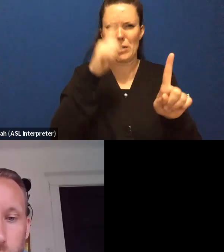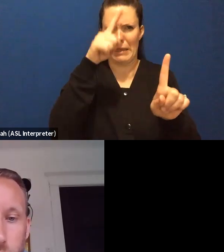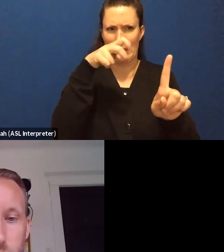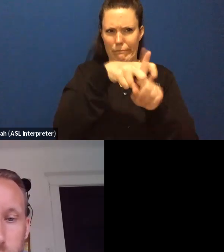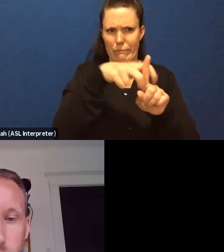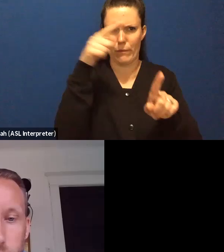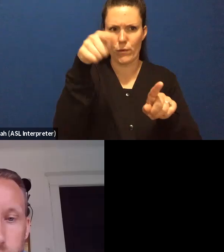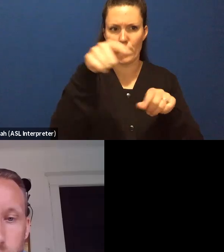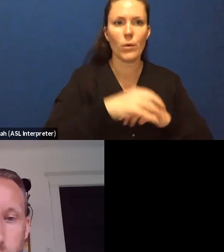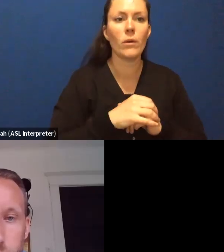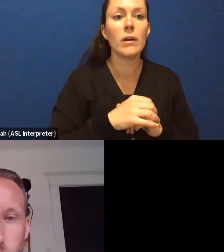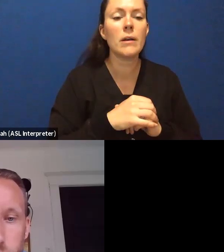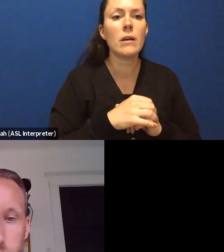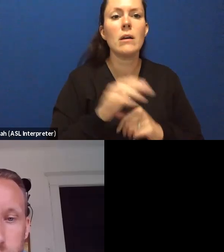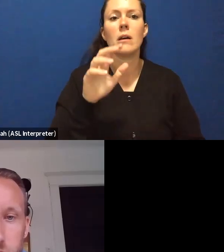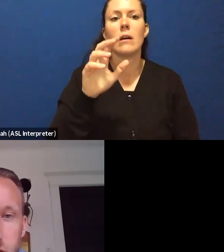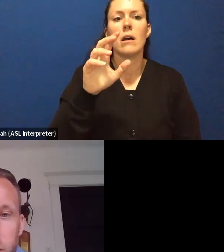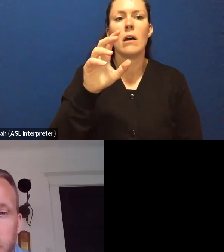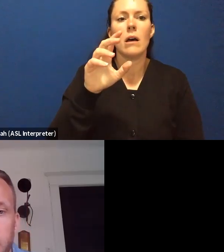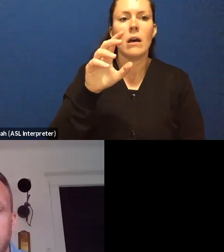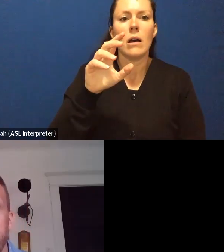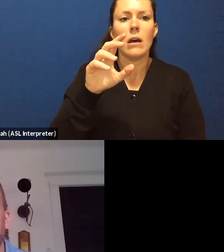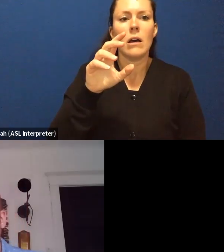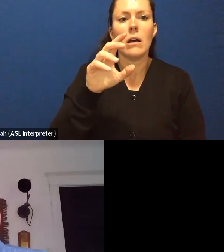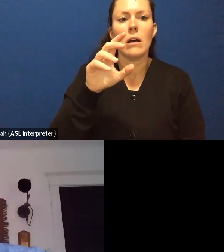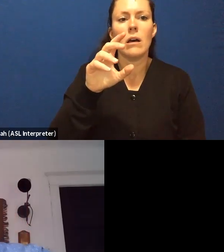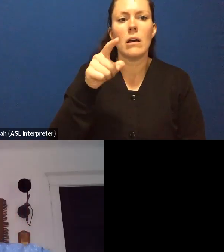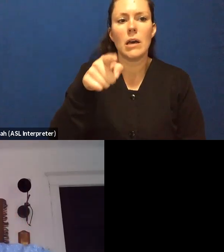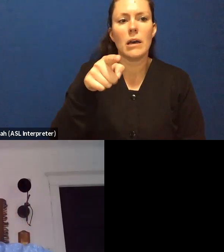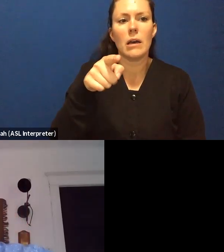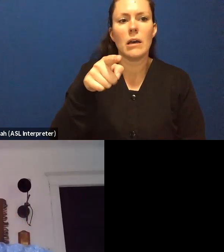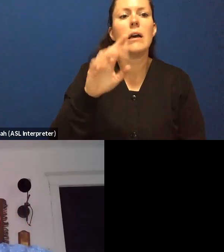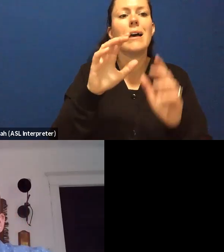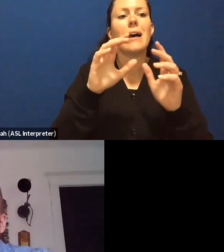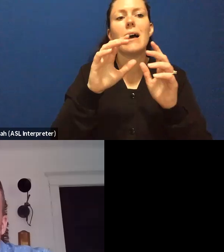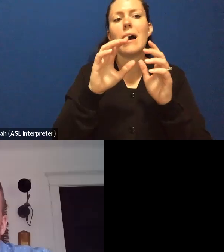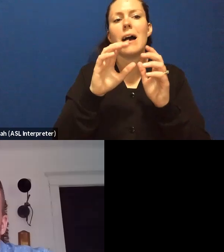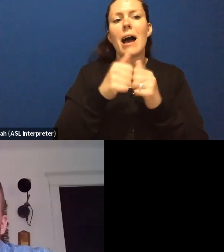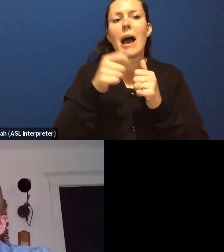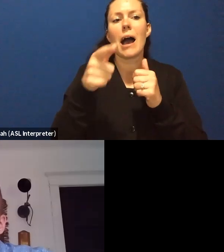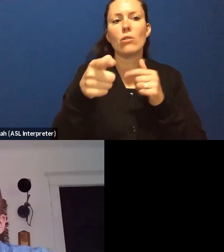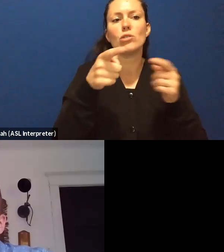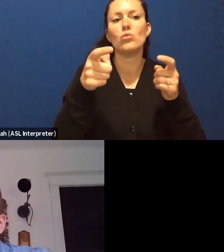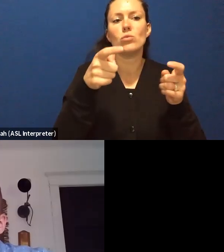But looking at what's come in, I know Daryl was wondering specifically how you deal with